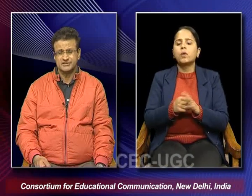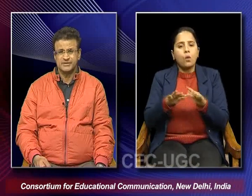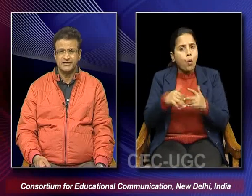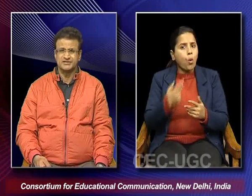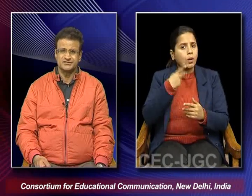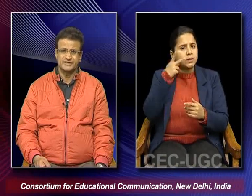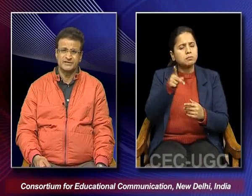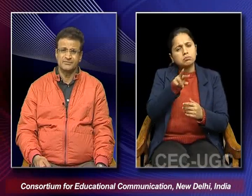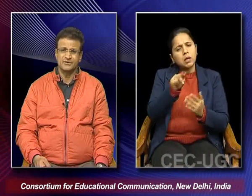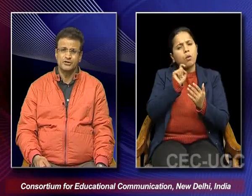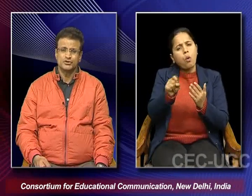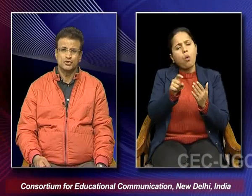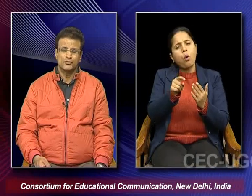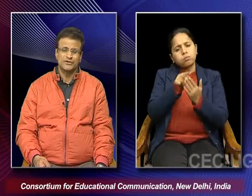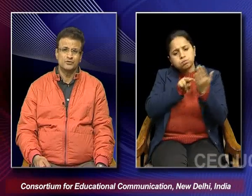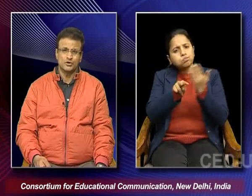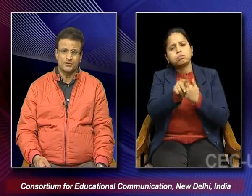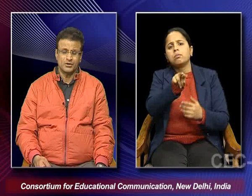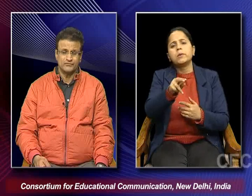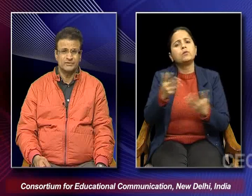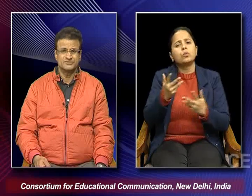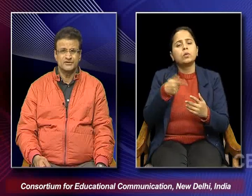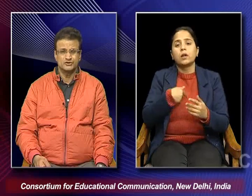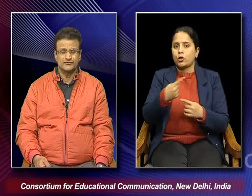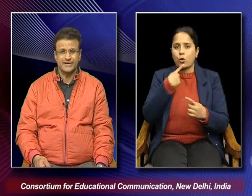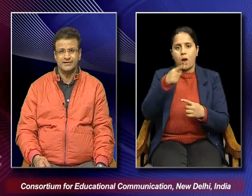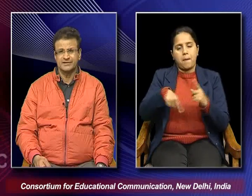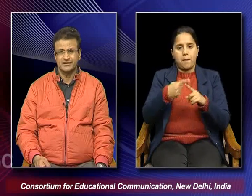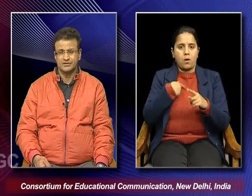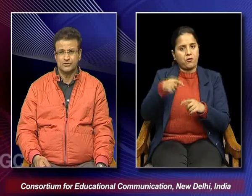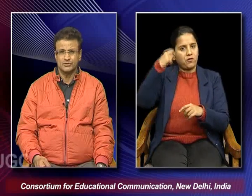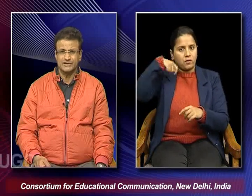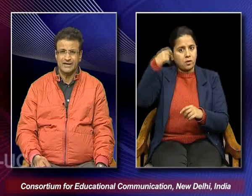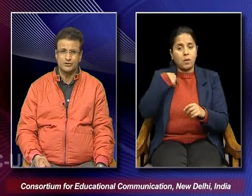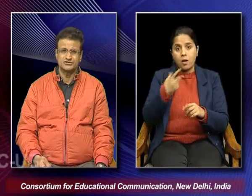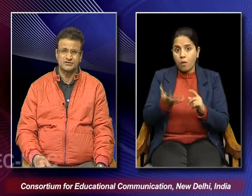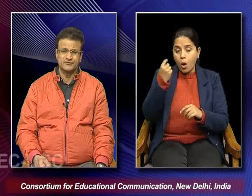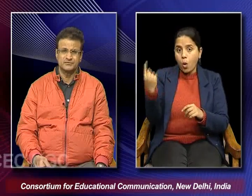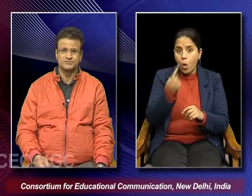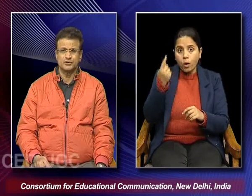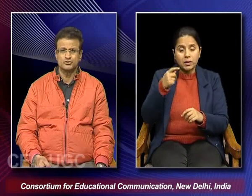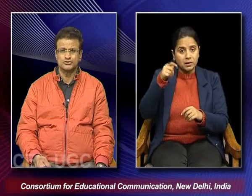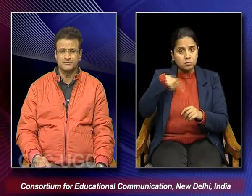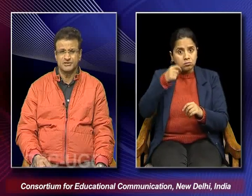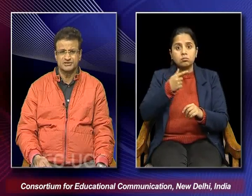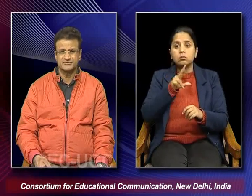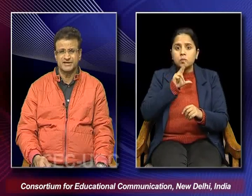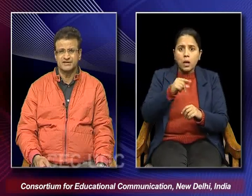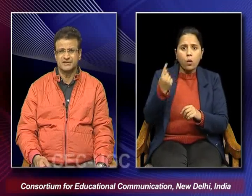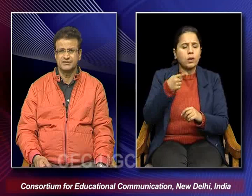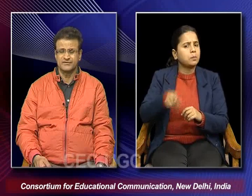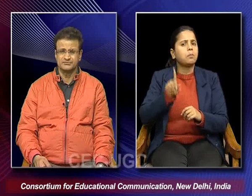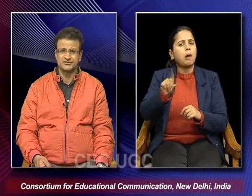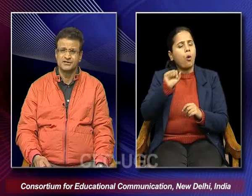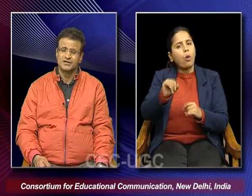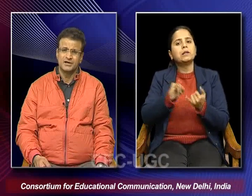see meanings in them. So when we talk about films, we also find that not only dialogues in the films but also symbols which are there